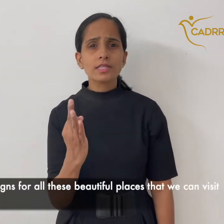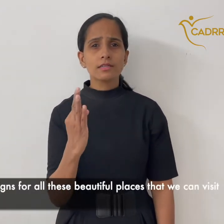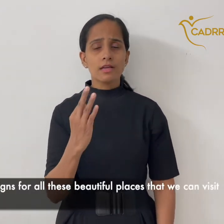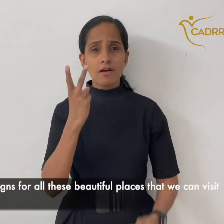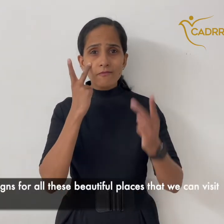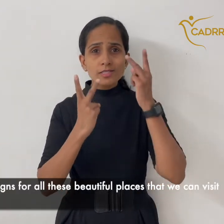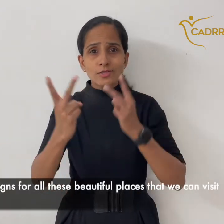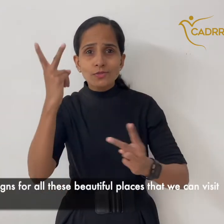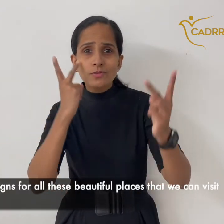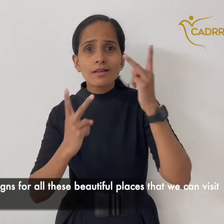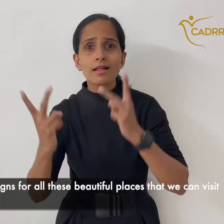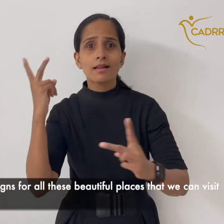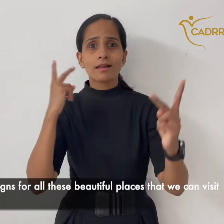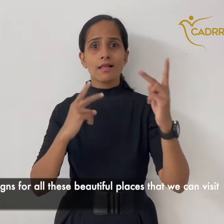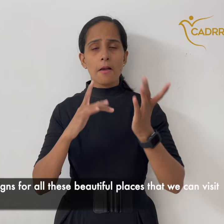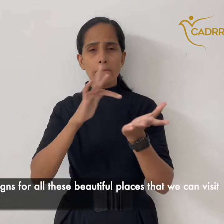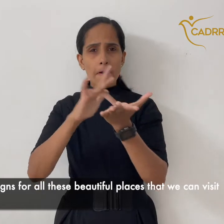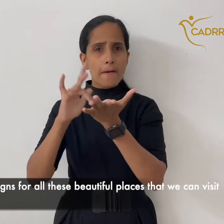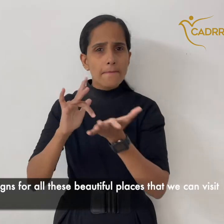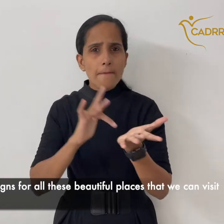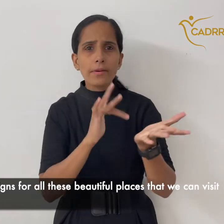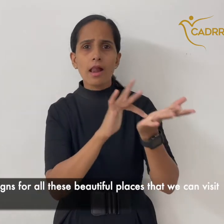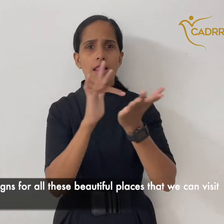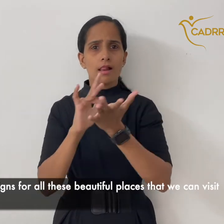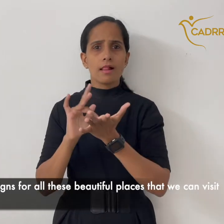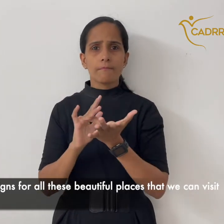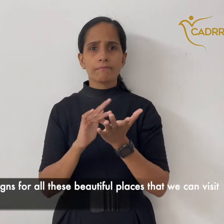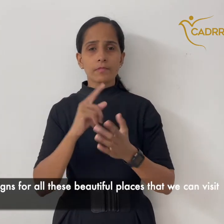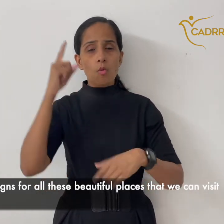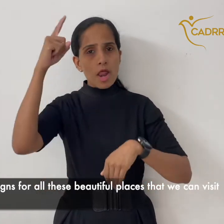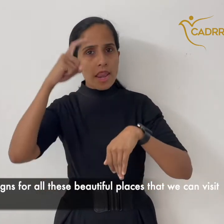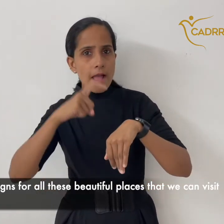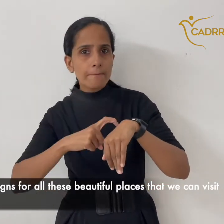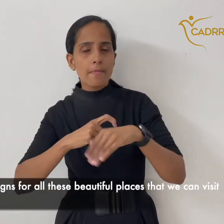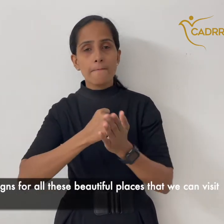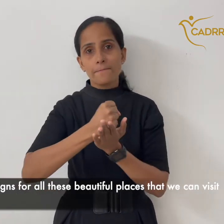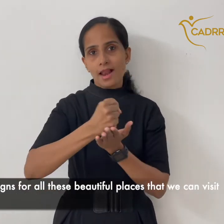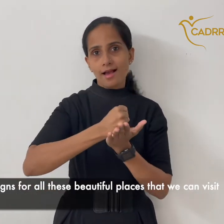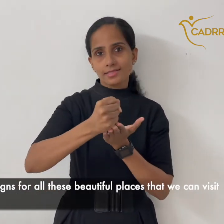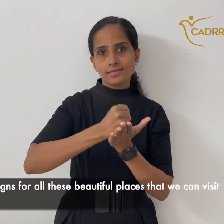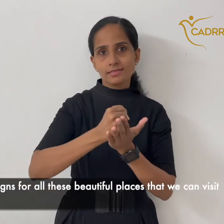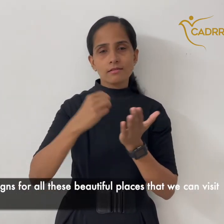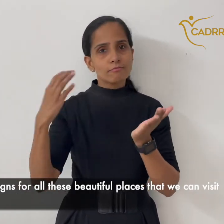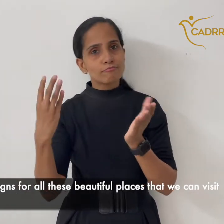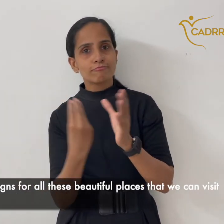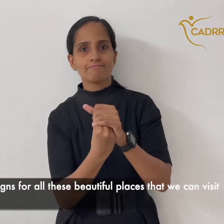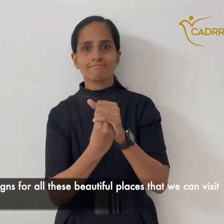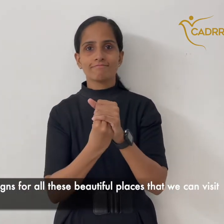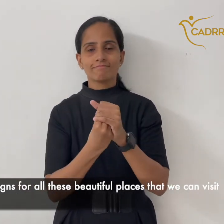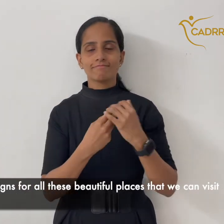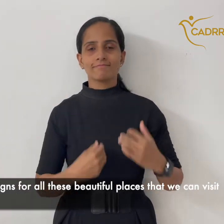Let us revise once again signs for all these beautiful places that we can